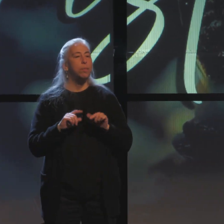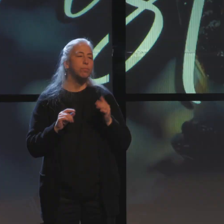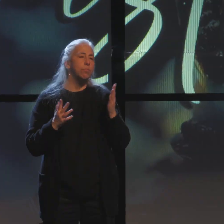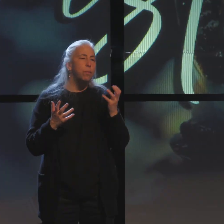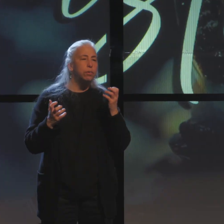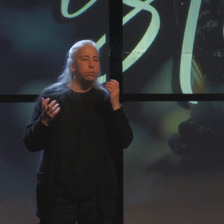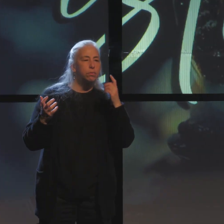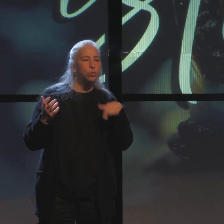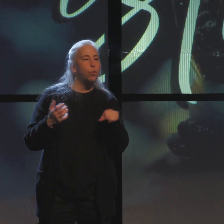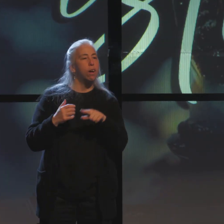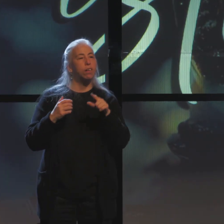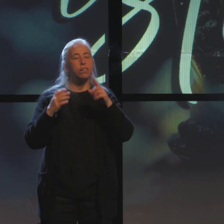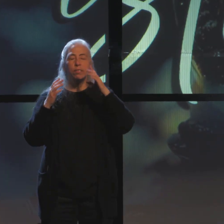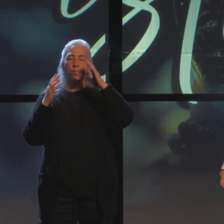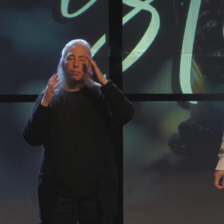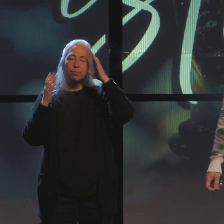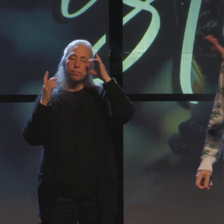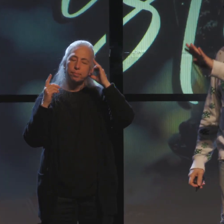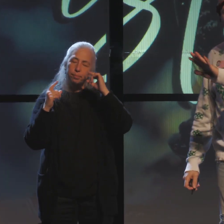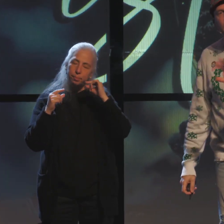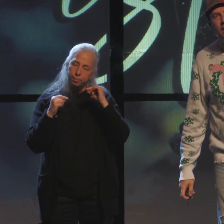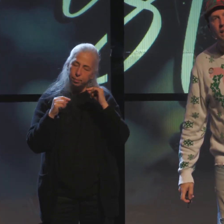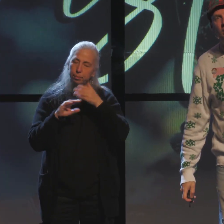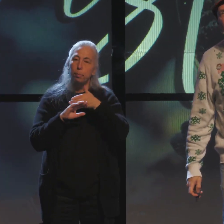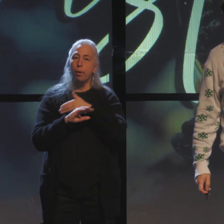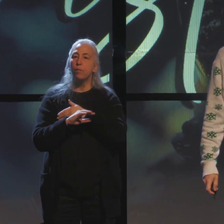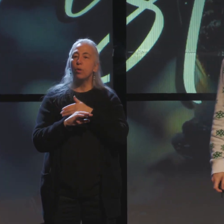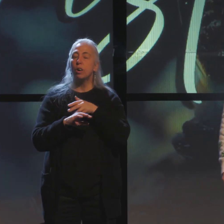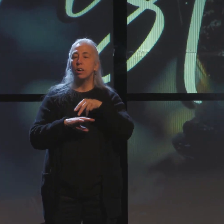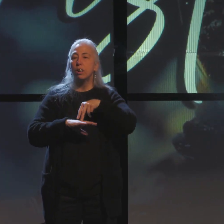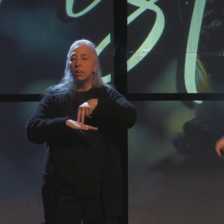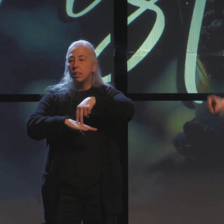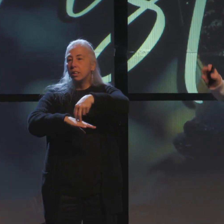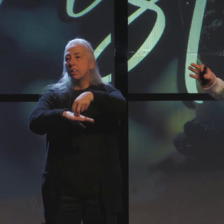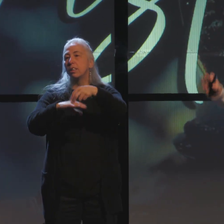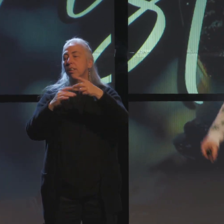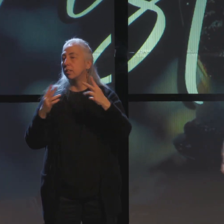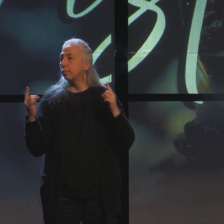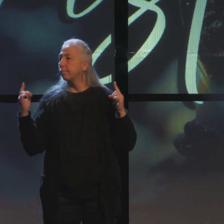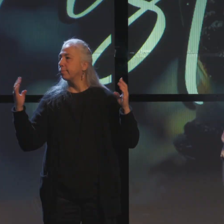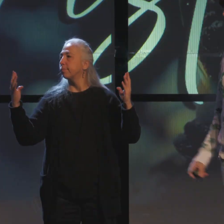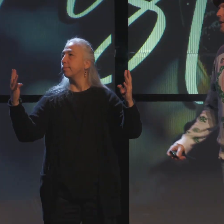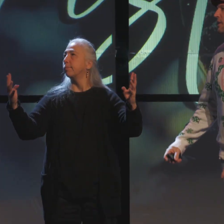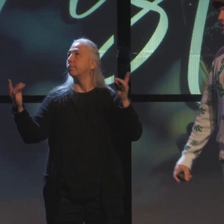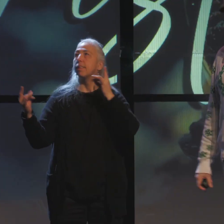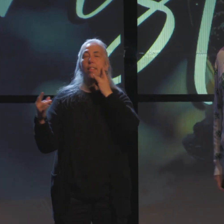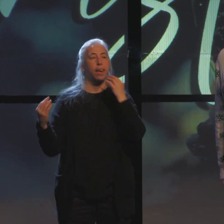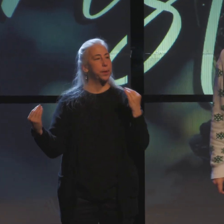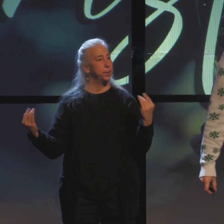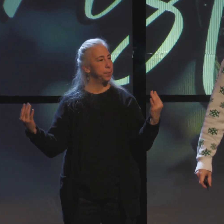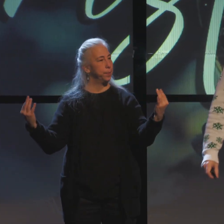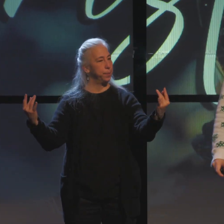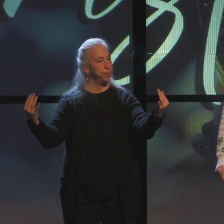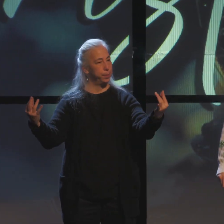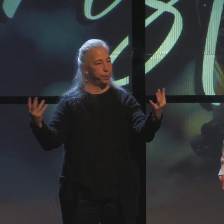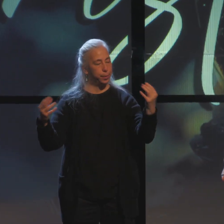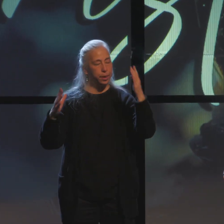moment. Just before we get up and move and sing and light the candles, just close your eyes. Just for a